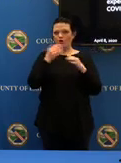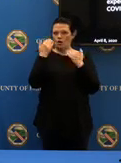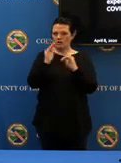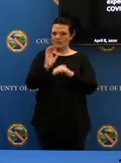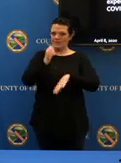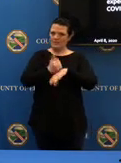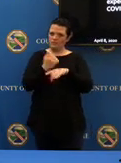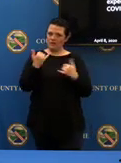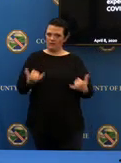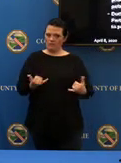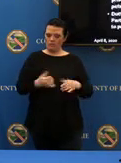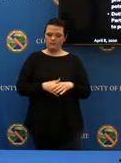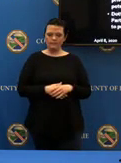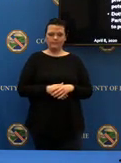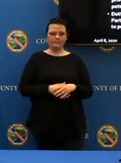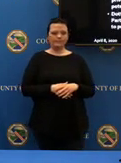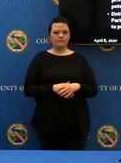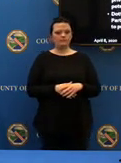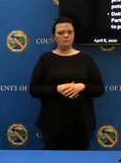place right